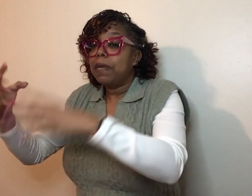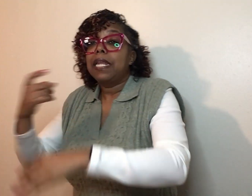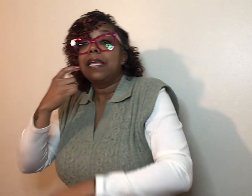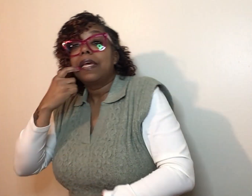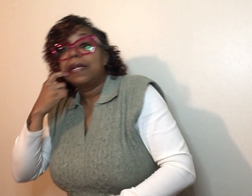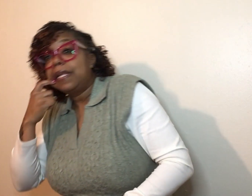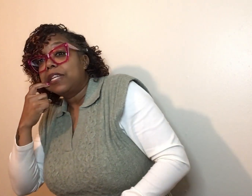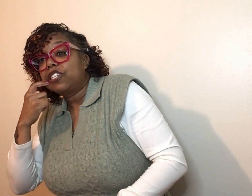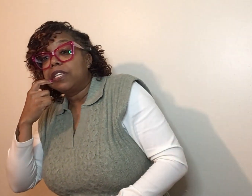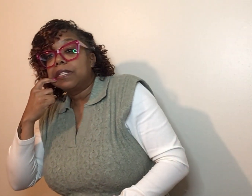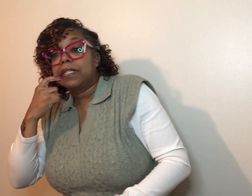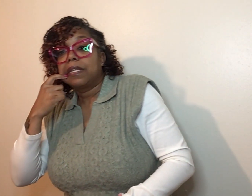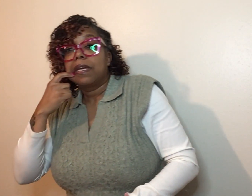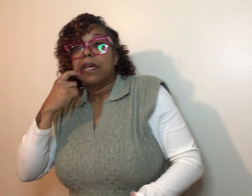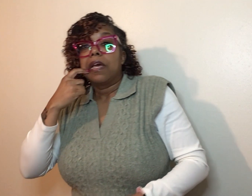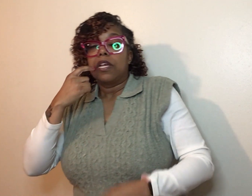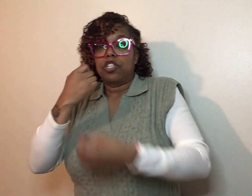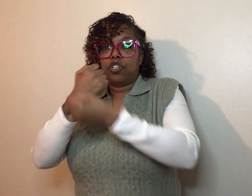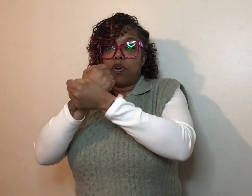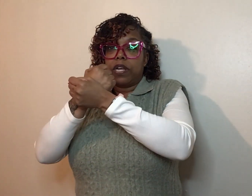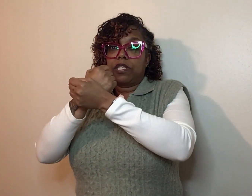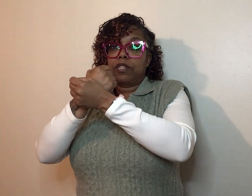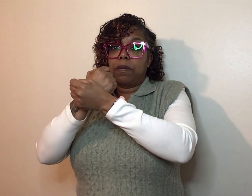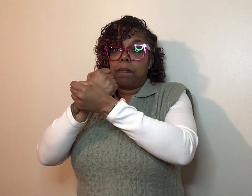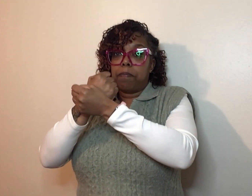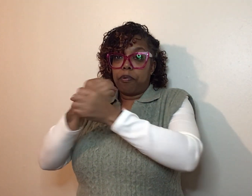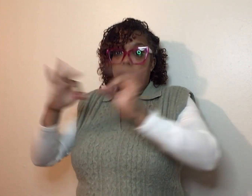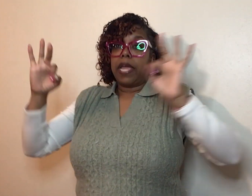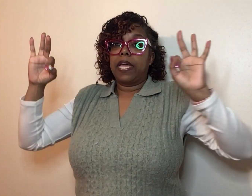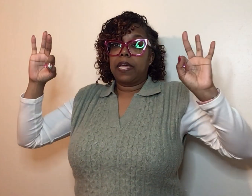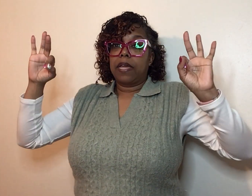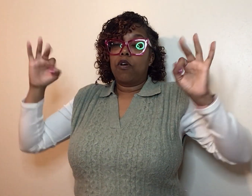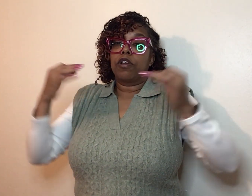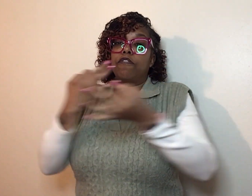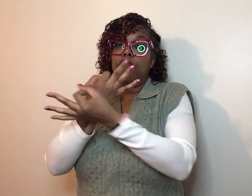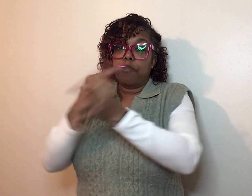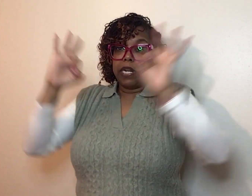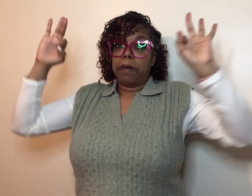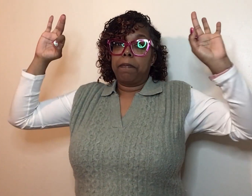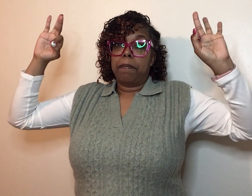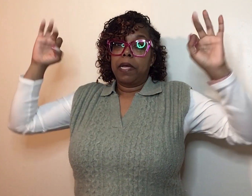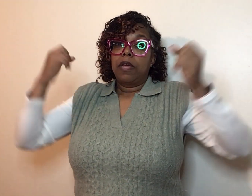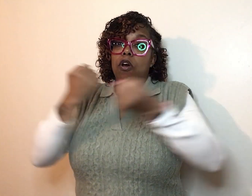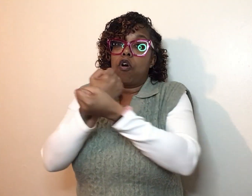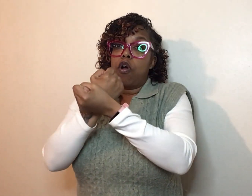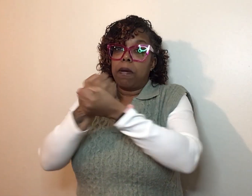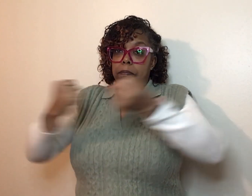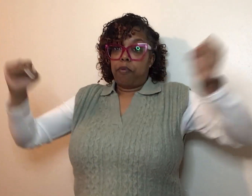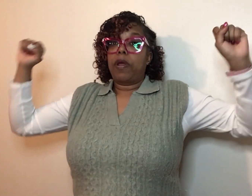many addictions starts to break, or freedom, or